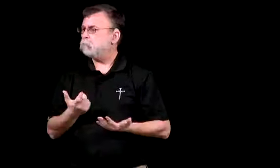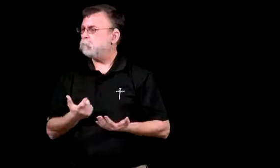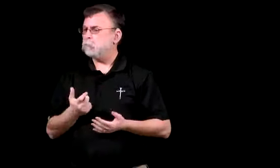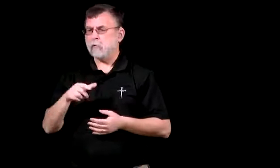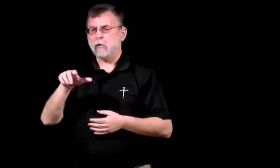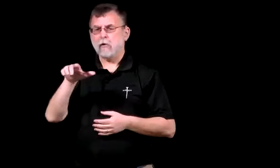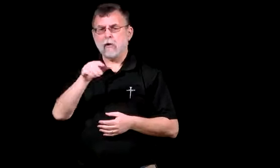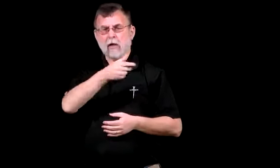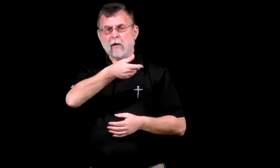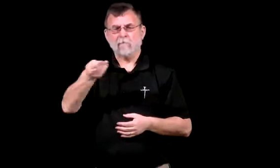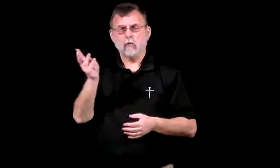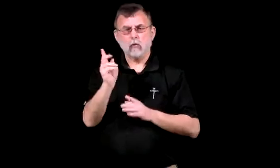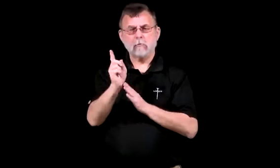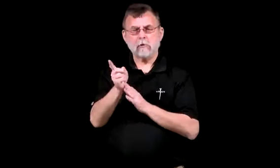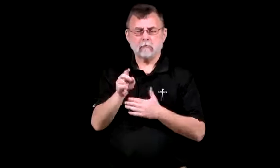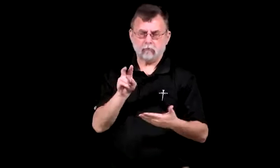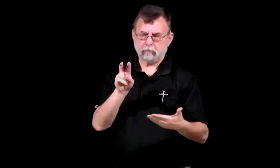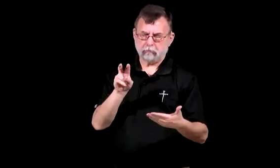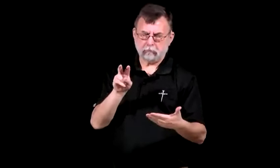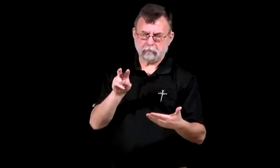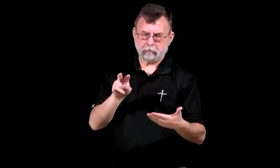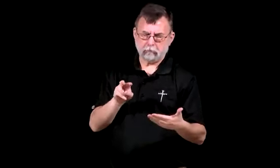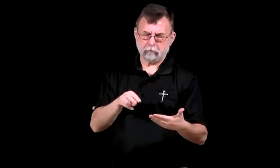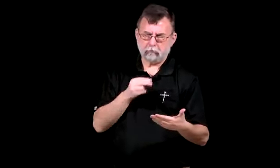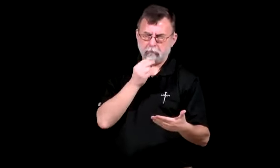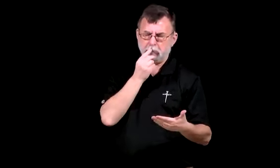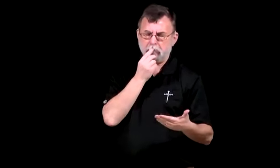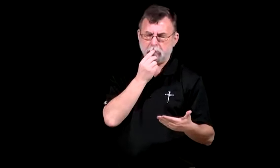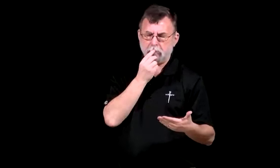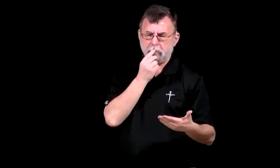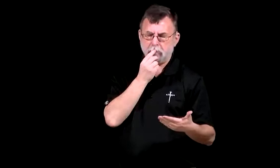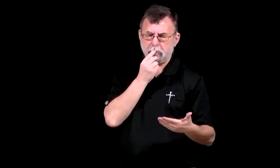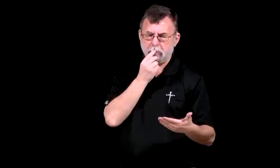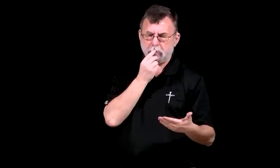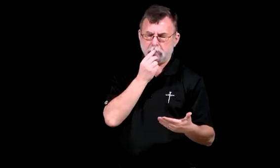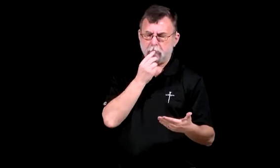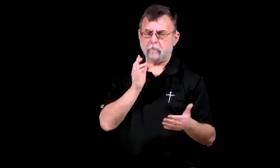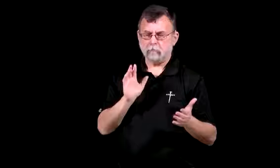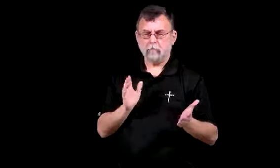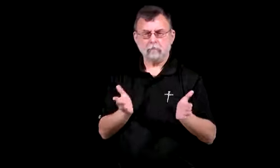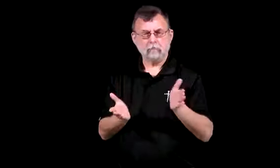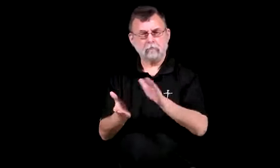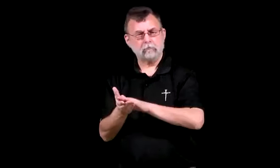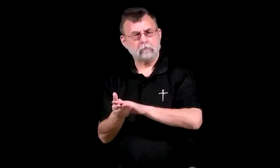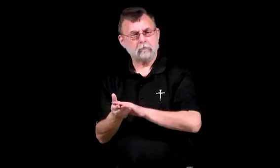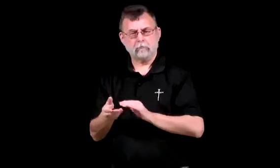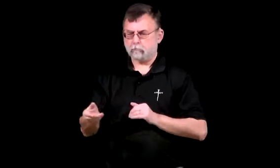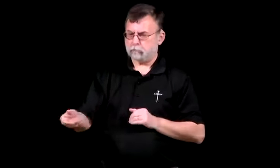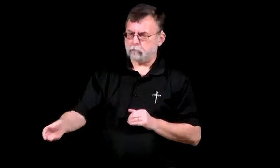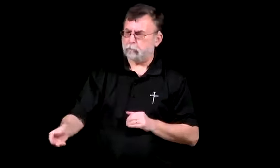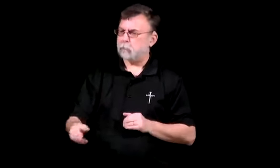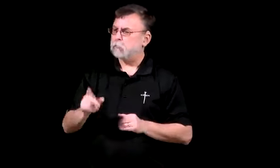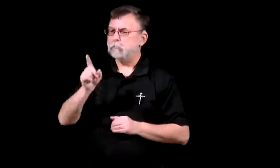Pick one verse or one chunk of chapters, a few minutes even. It doesn't take all day. Then put it back